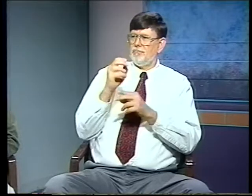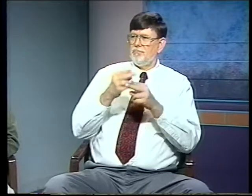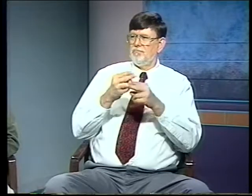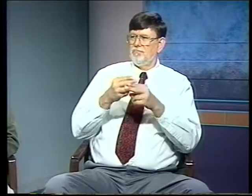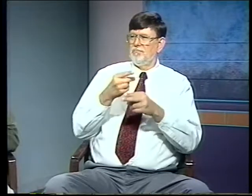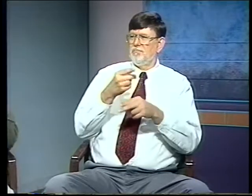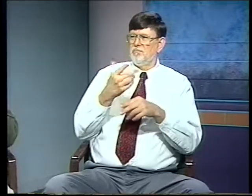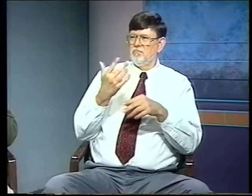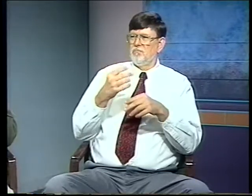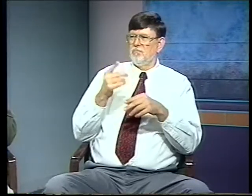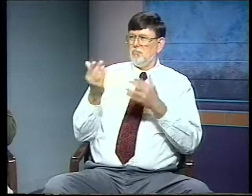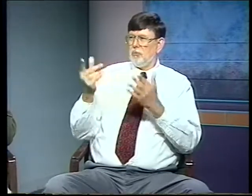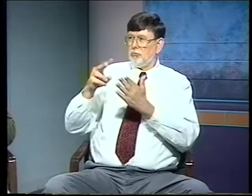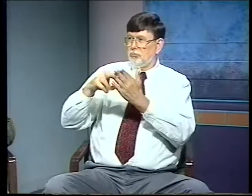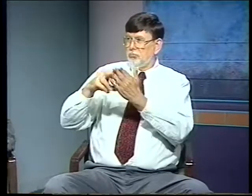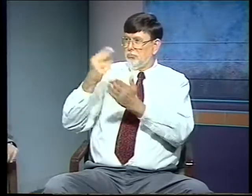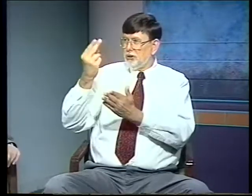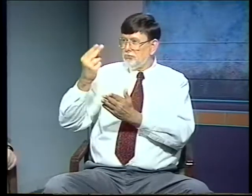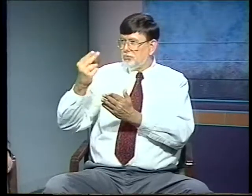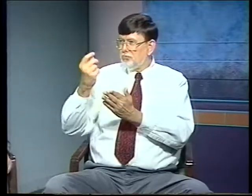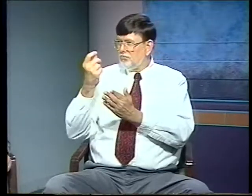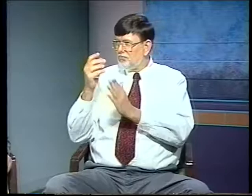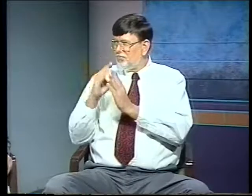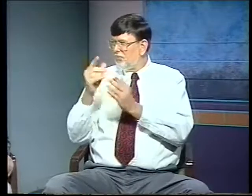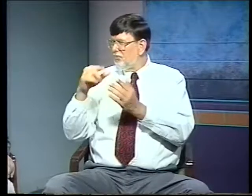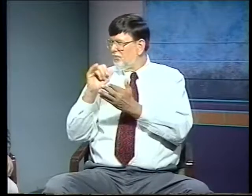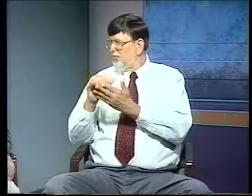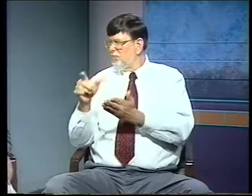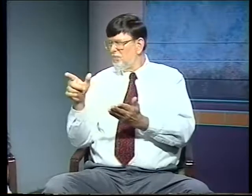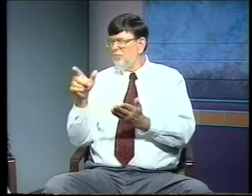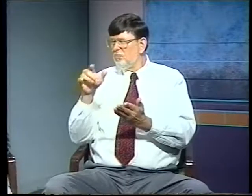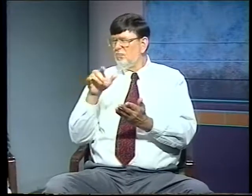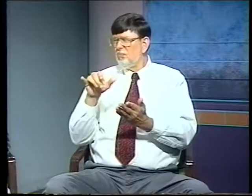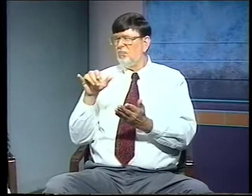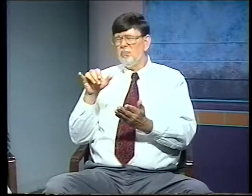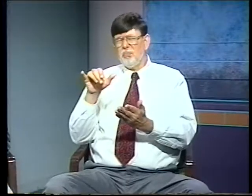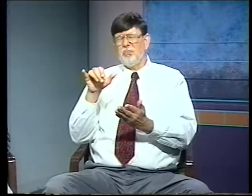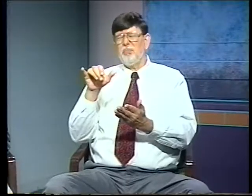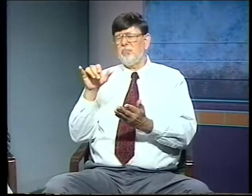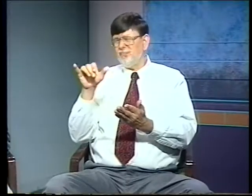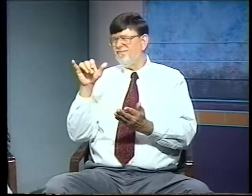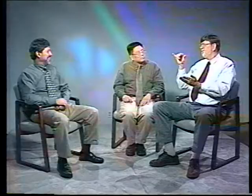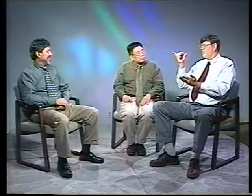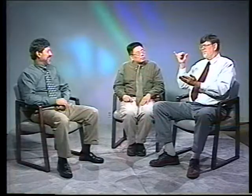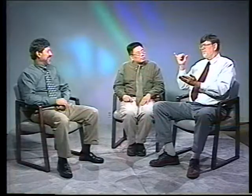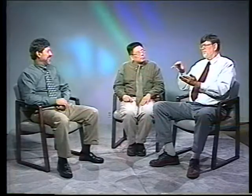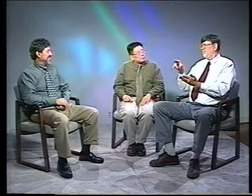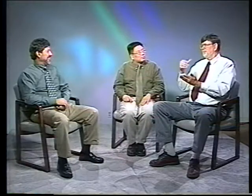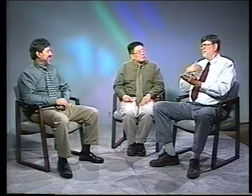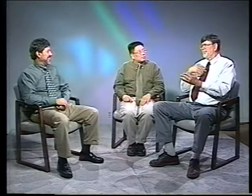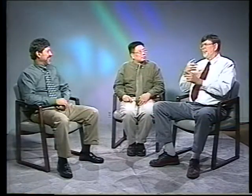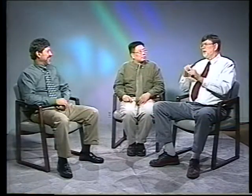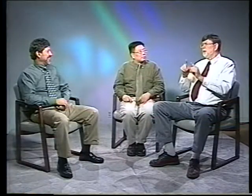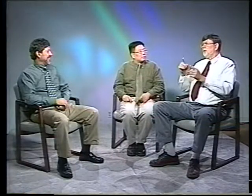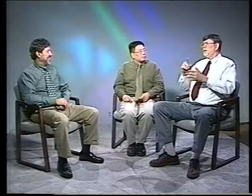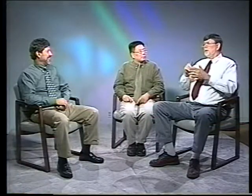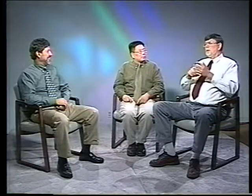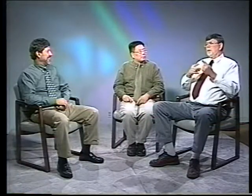up to Canada. And maybe you might have read a little bit of a history about them. Yes, in New York.